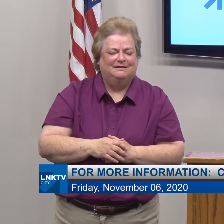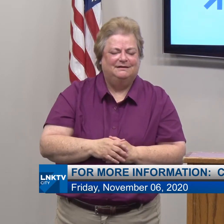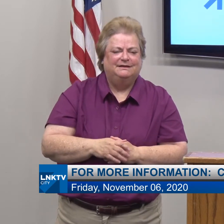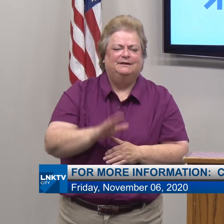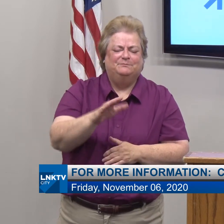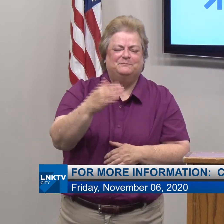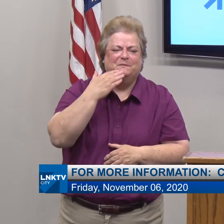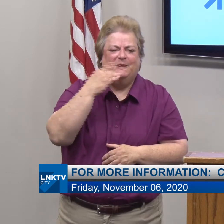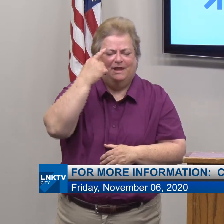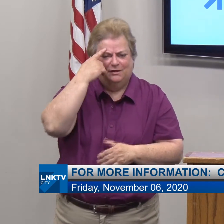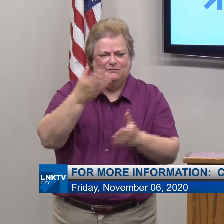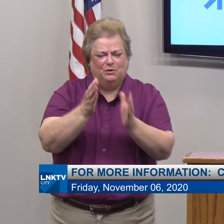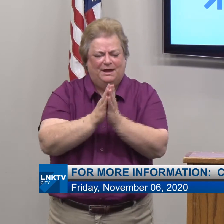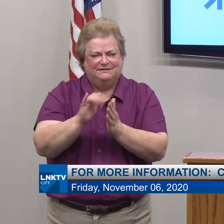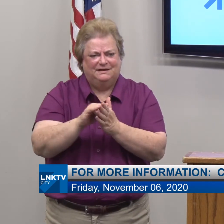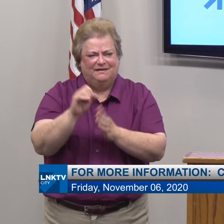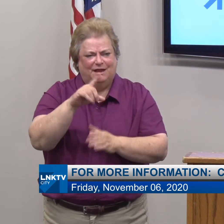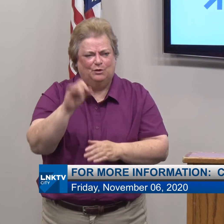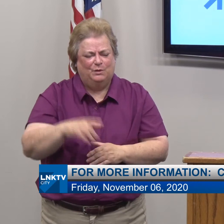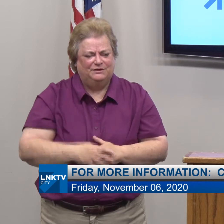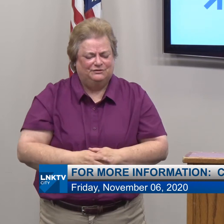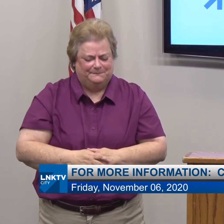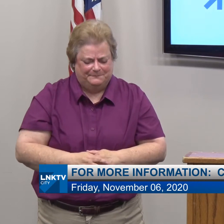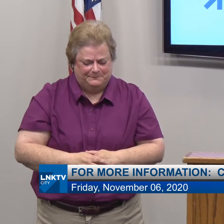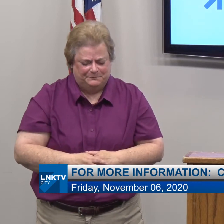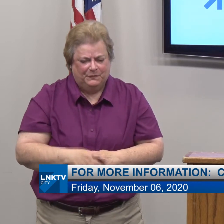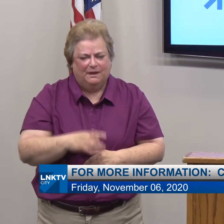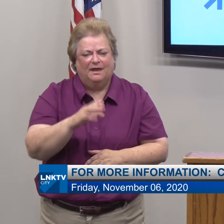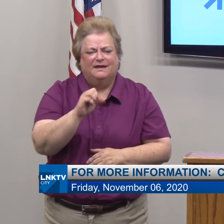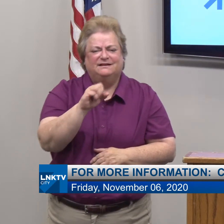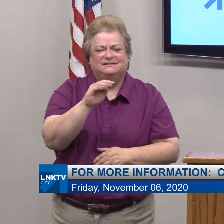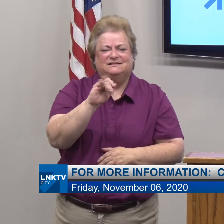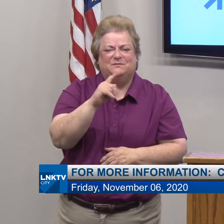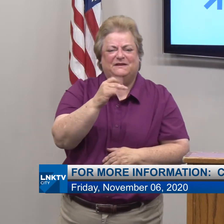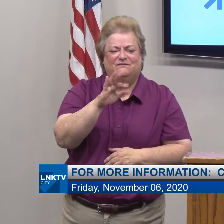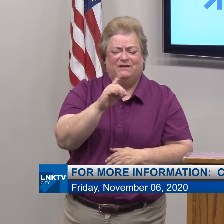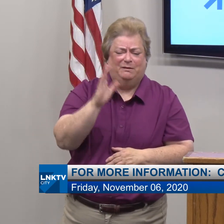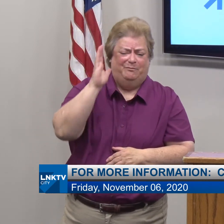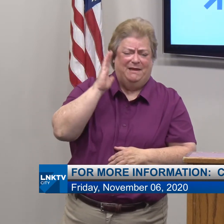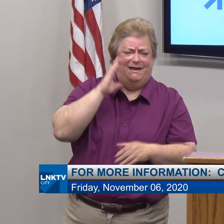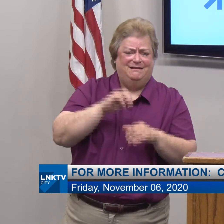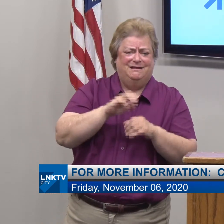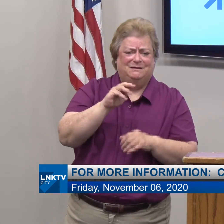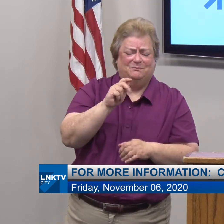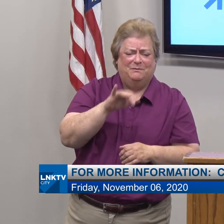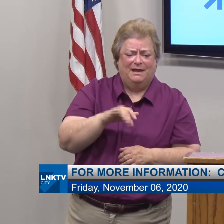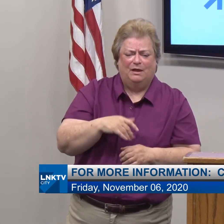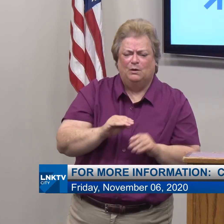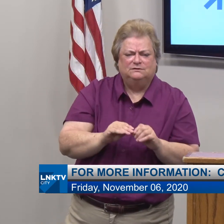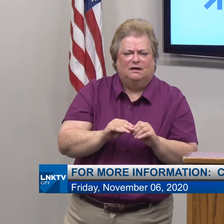asking that. We really, with Smithfield, it was very clear when we did our